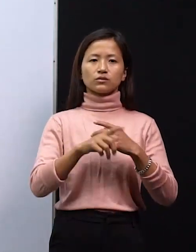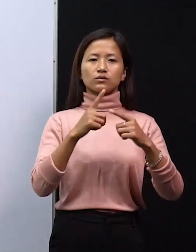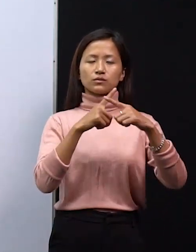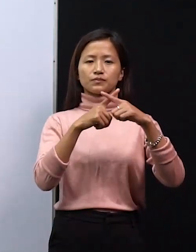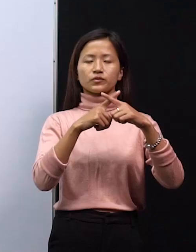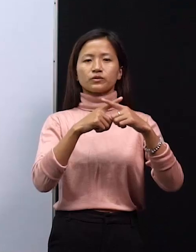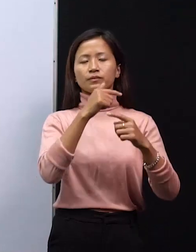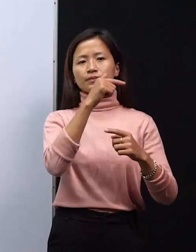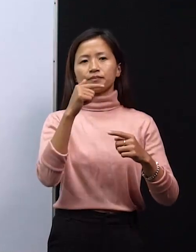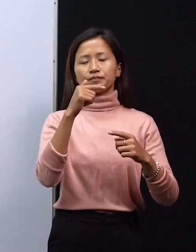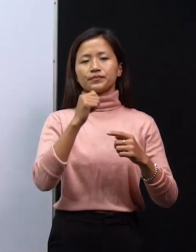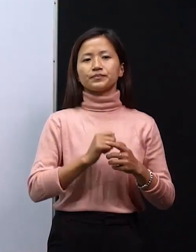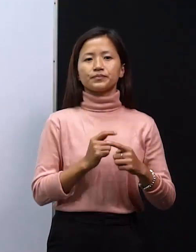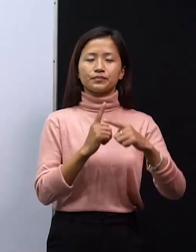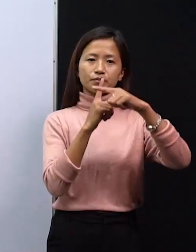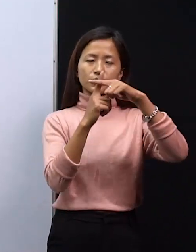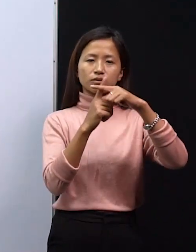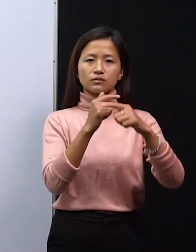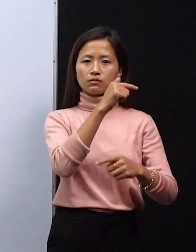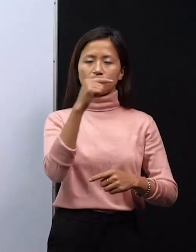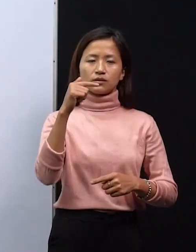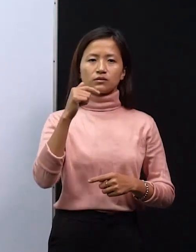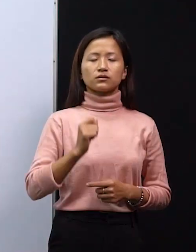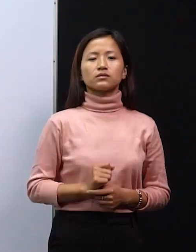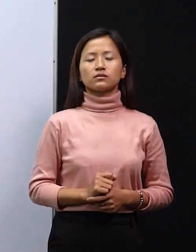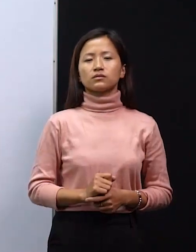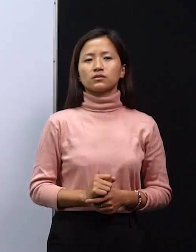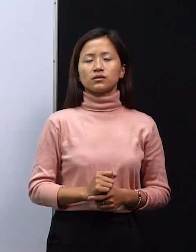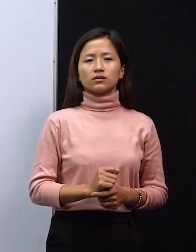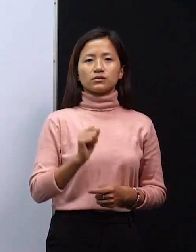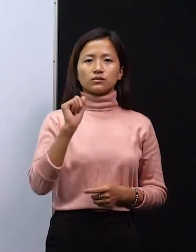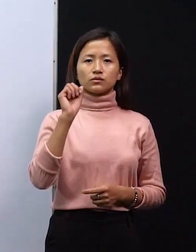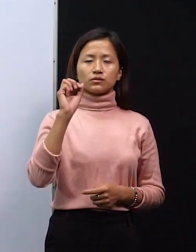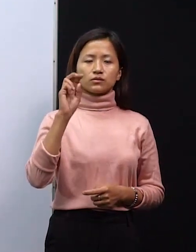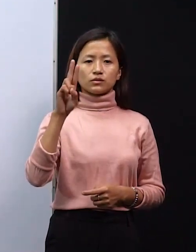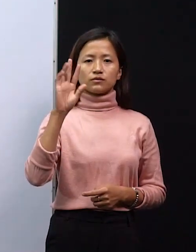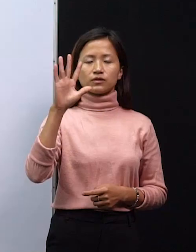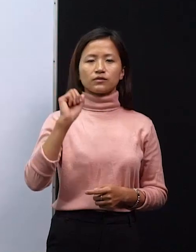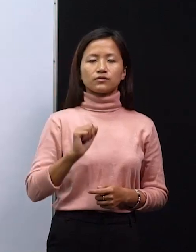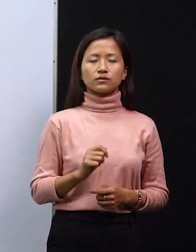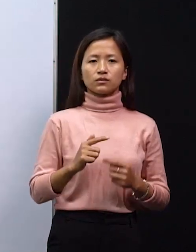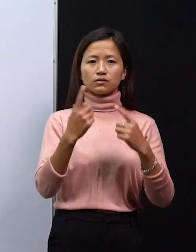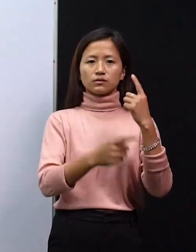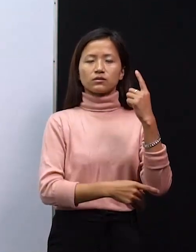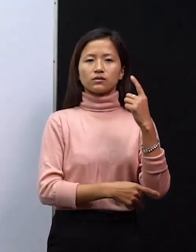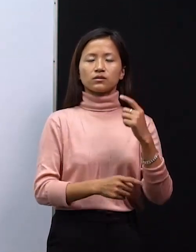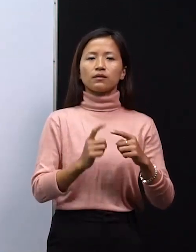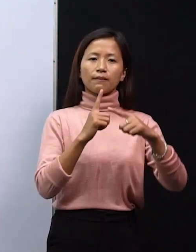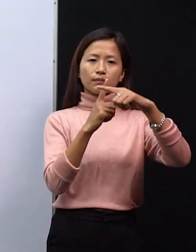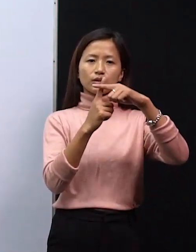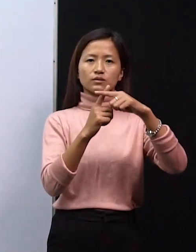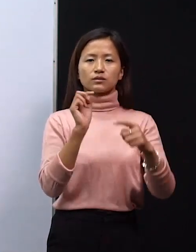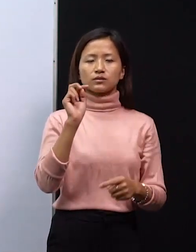again minus. The number will not change, so it will come as 25, and the last number